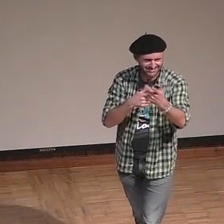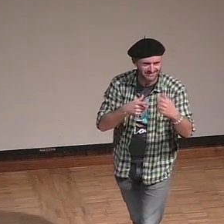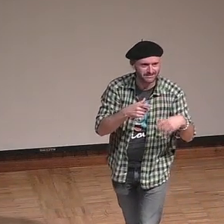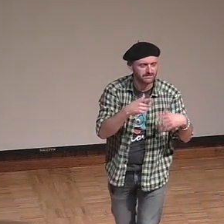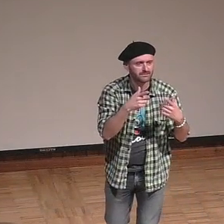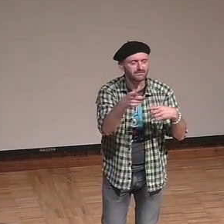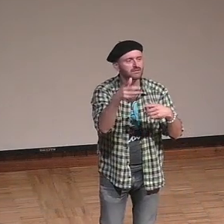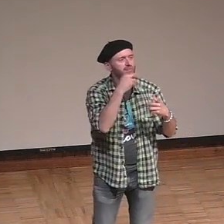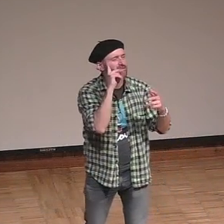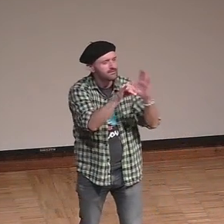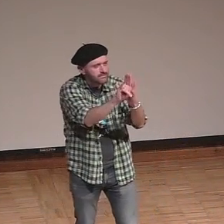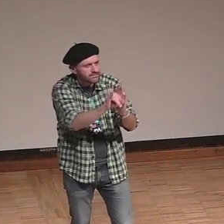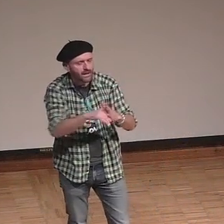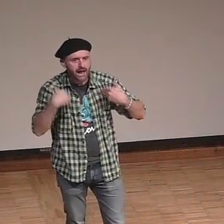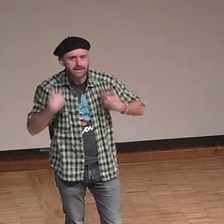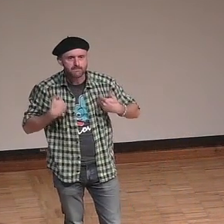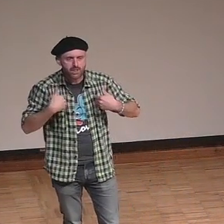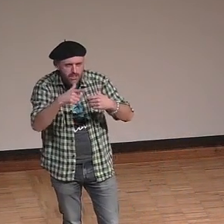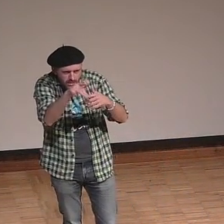Kind of like she said.